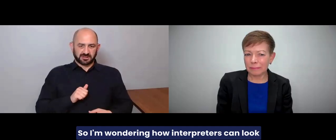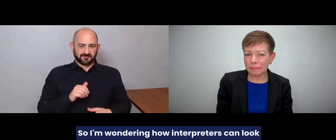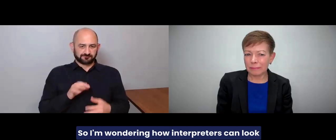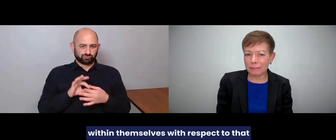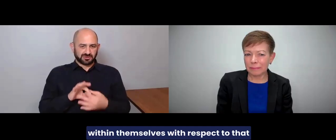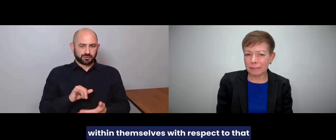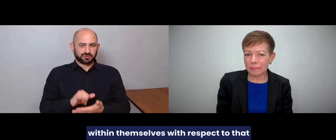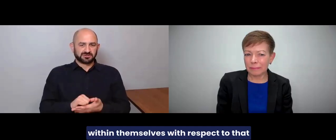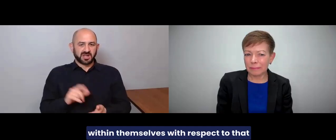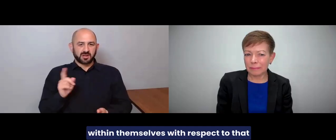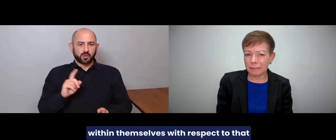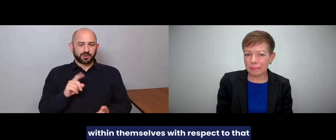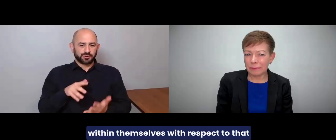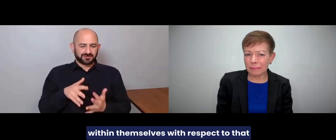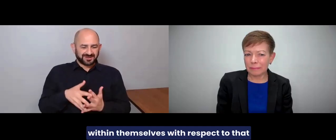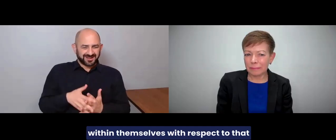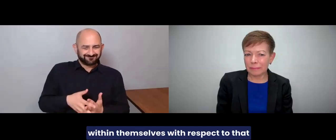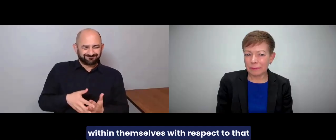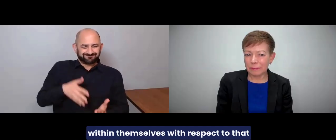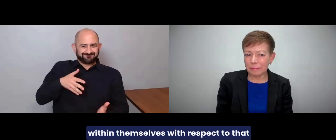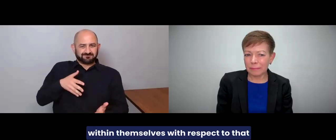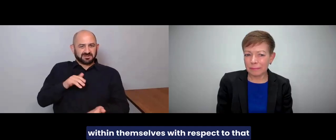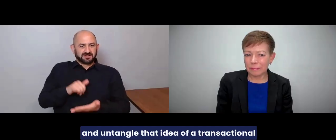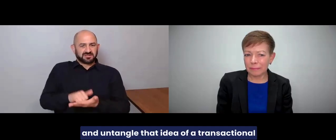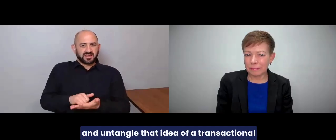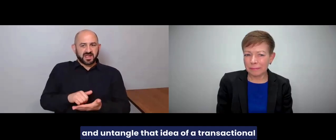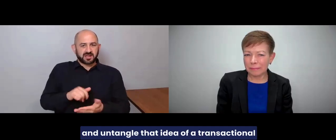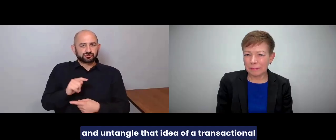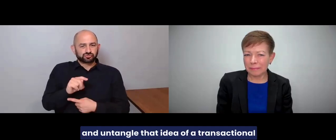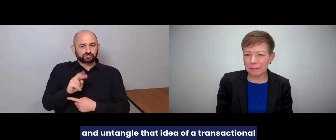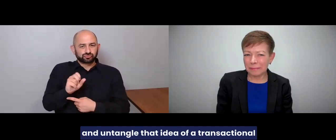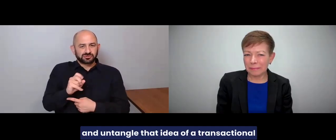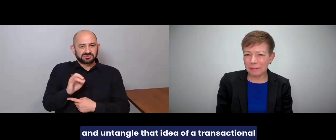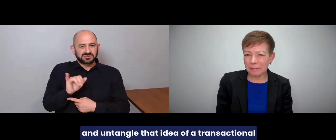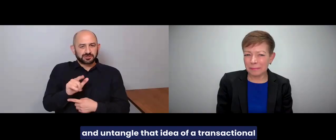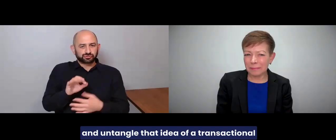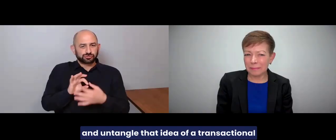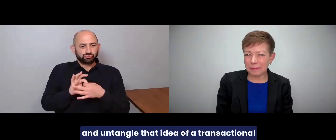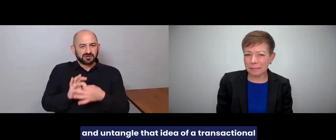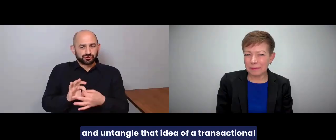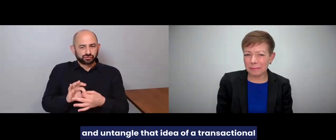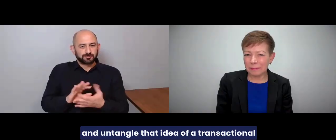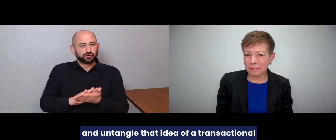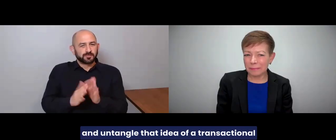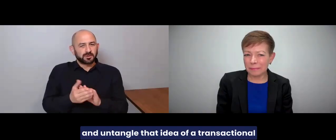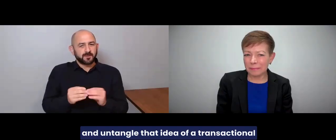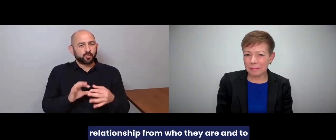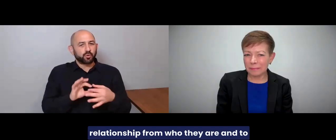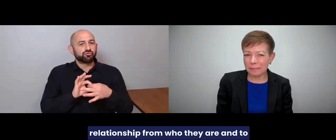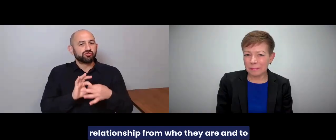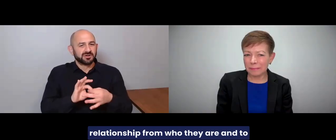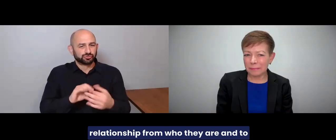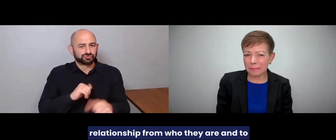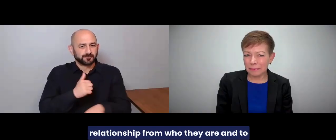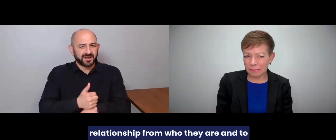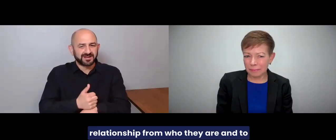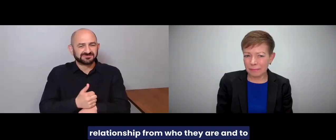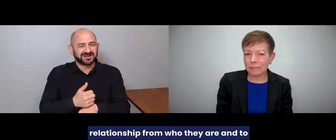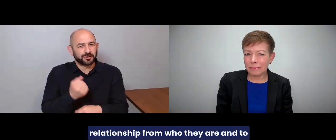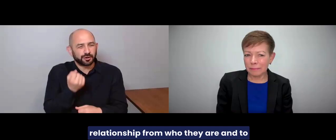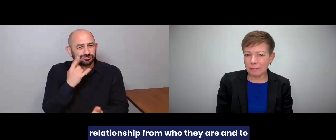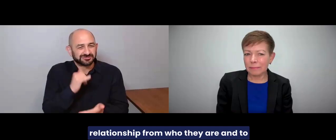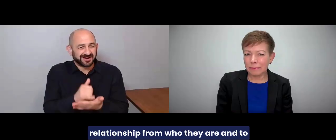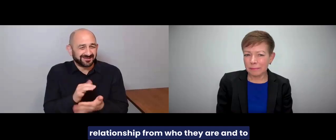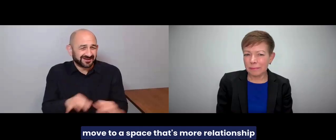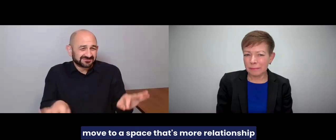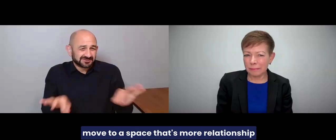interpreters can look within themselves with respect to that and untangle that idea of a transactional relationship from who